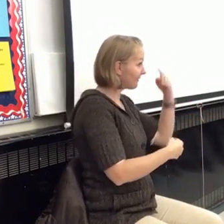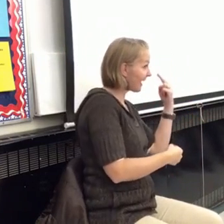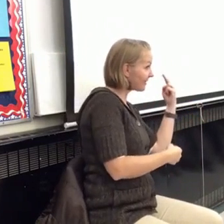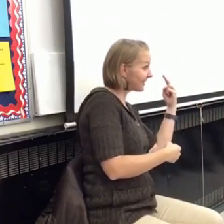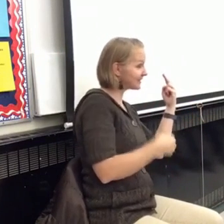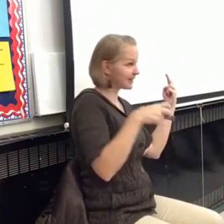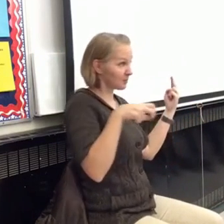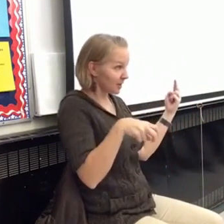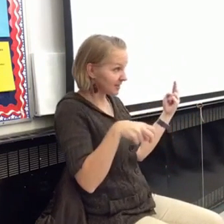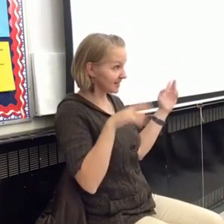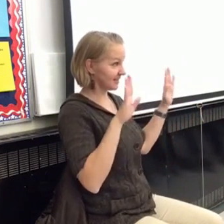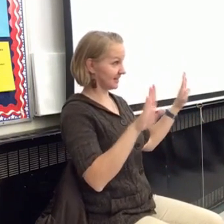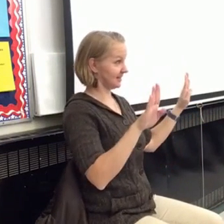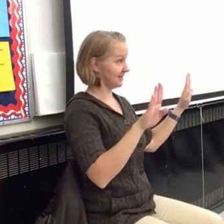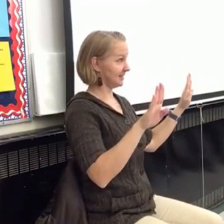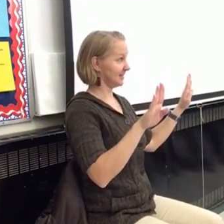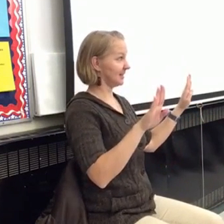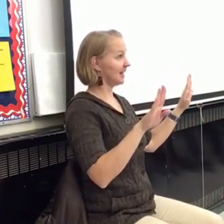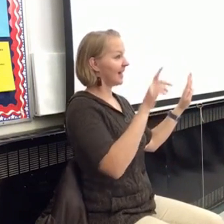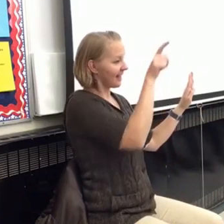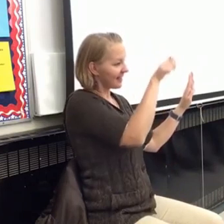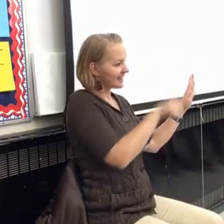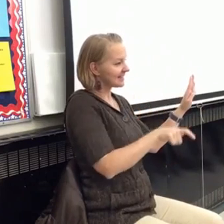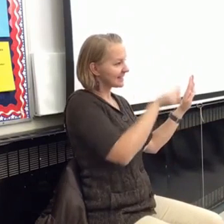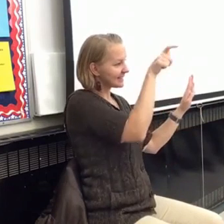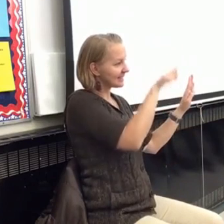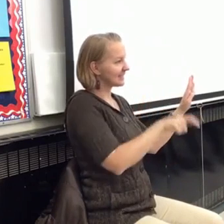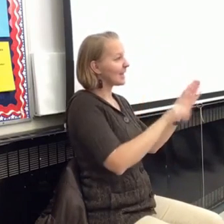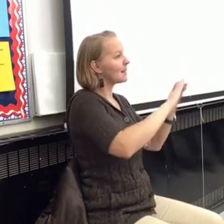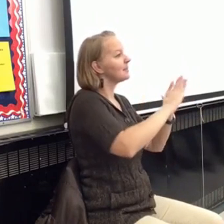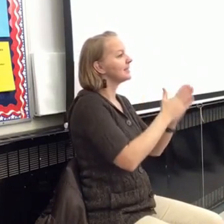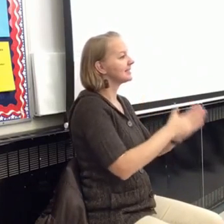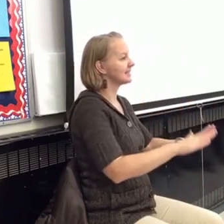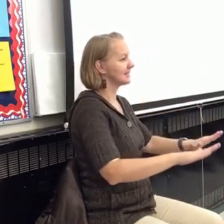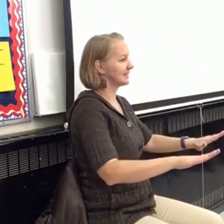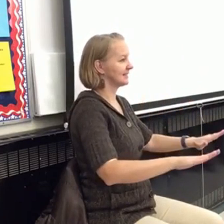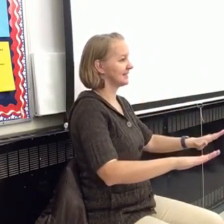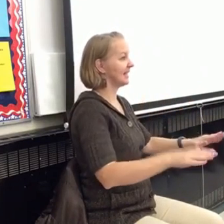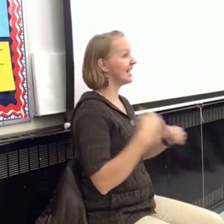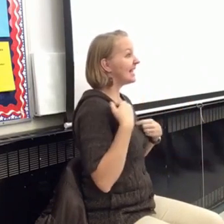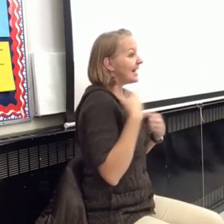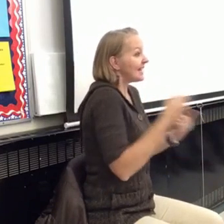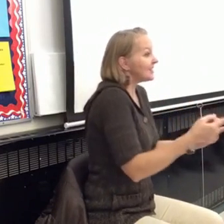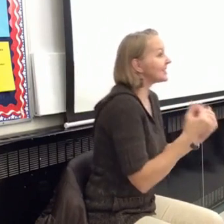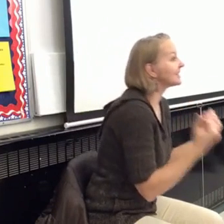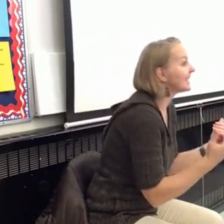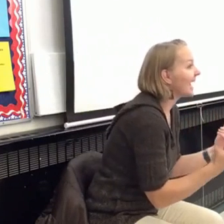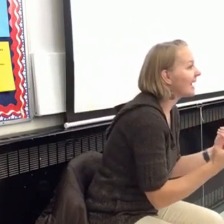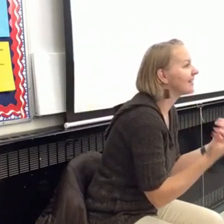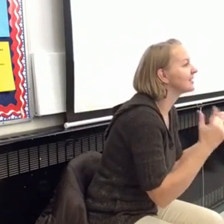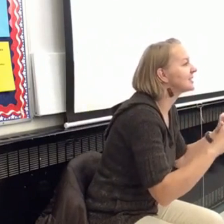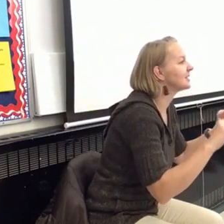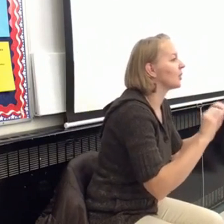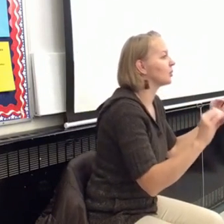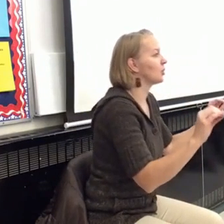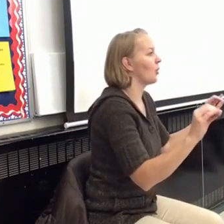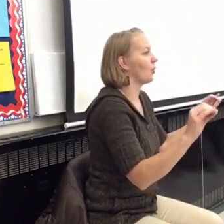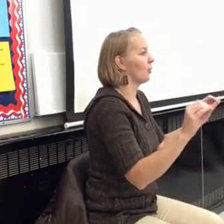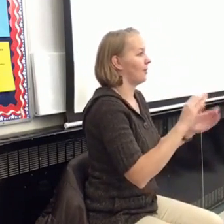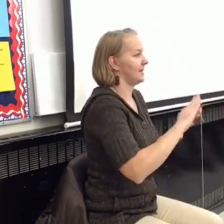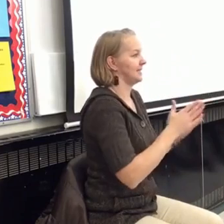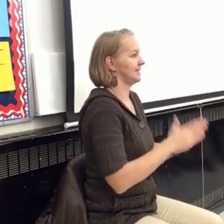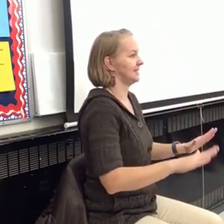the Protestants on the right. This is supposed to be the peace between the two. Even up until today, there is not peace. If you are a Protestant Christian, you are